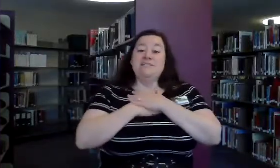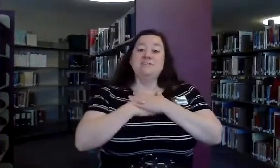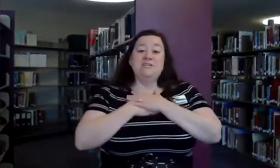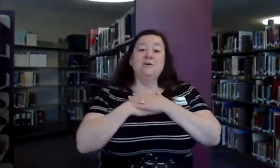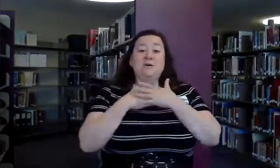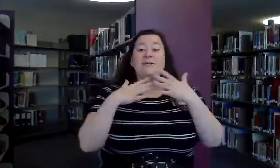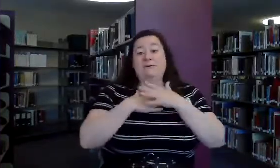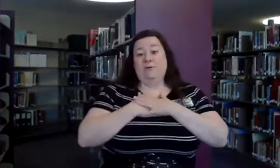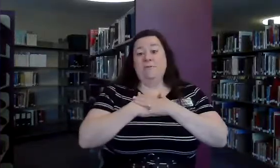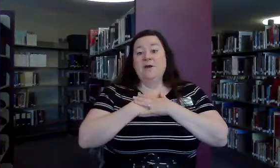downstairs in the accordingly room